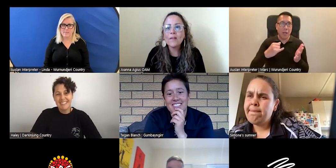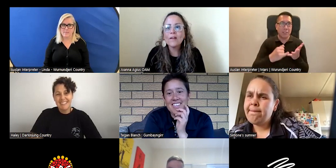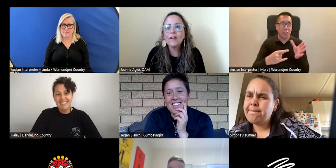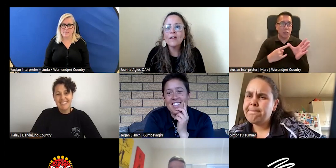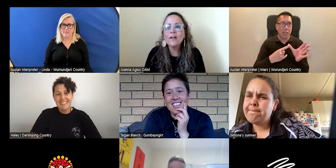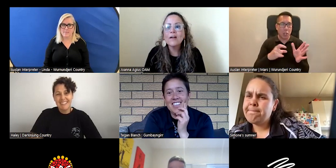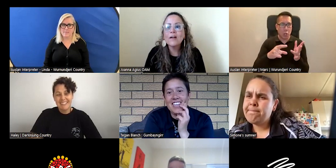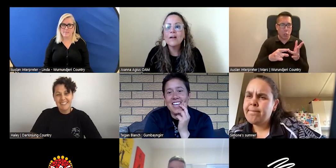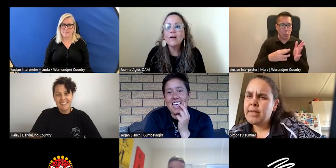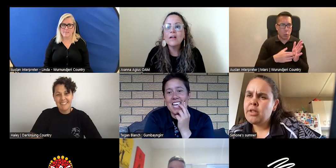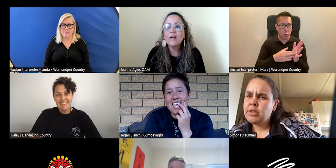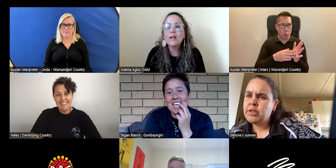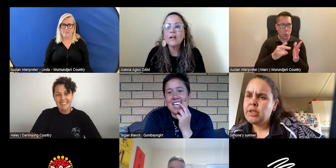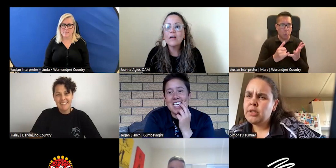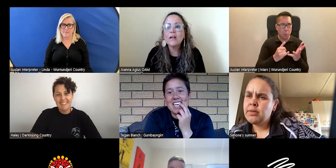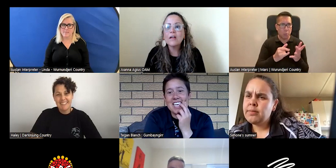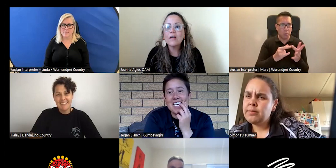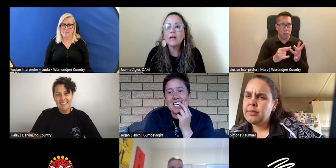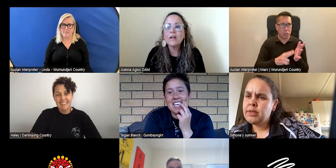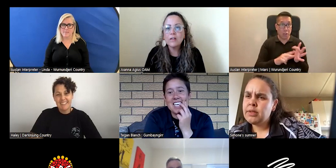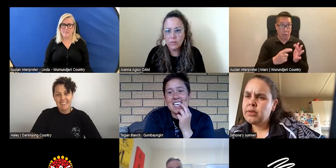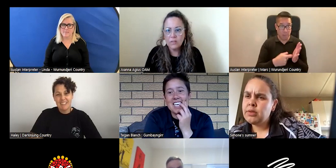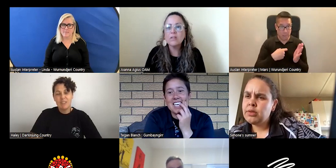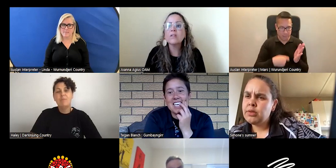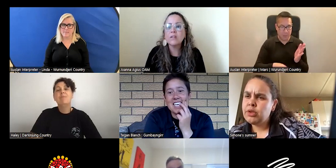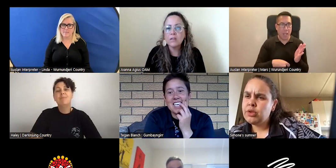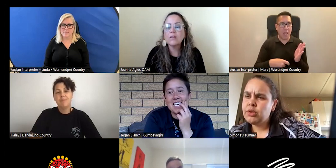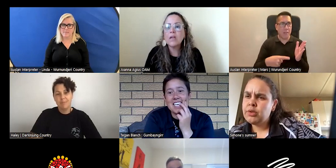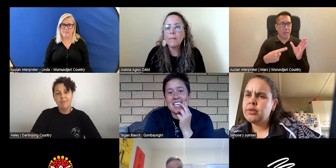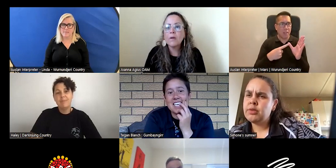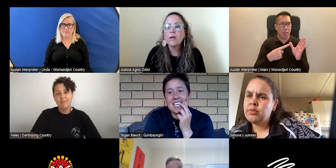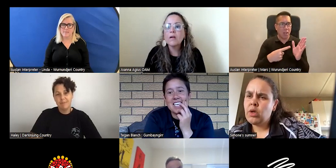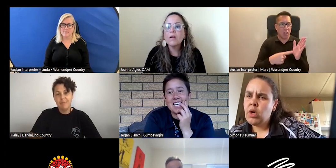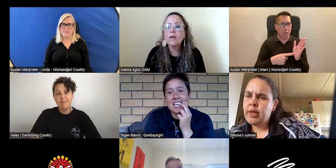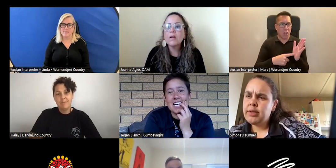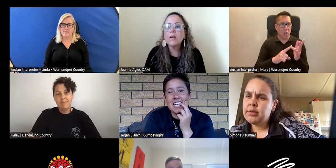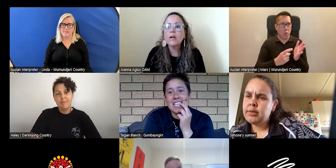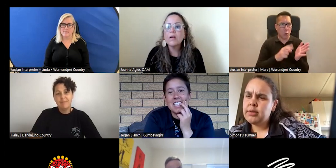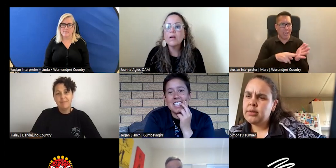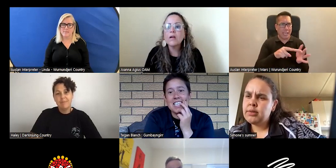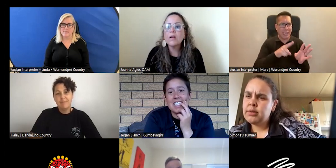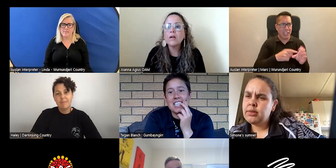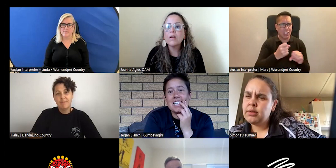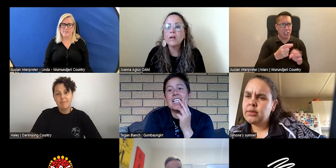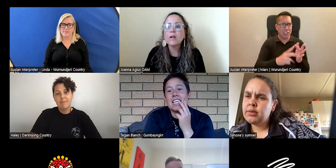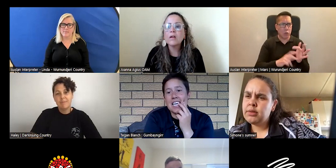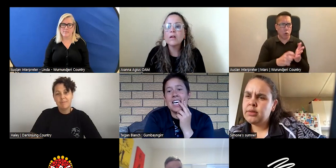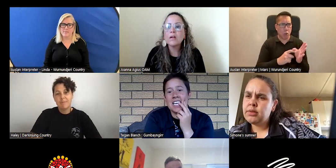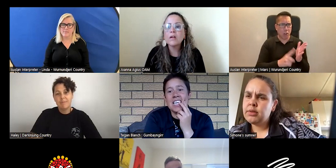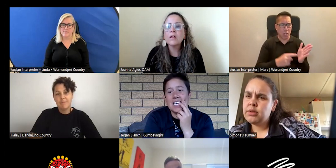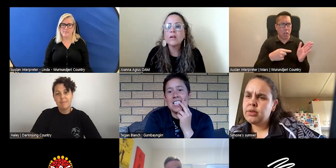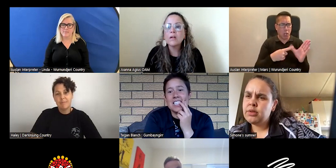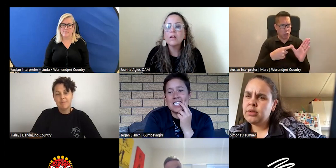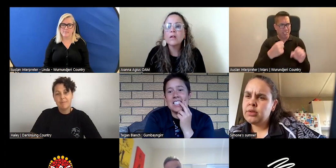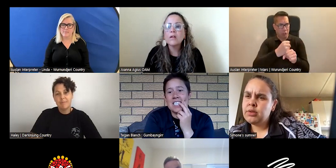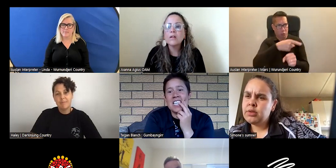Commissioner, and then the Attorney General, Minister Kaurna, asked me to